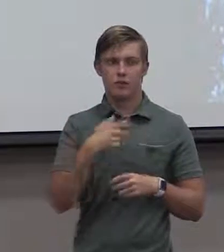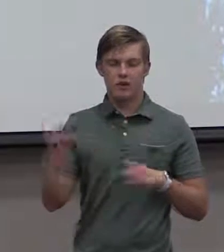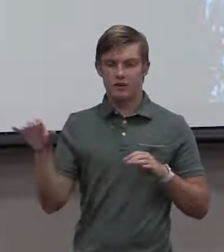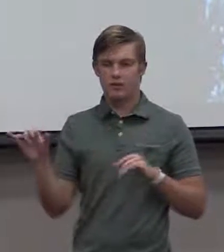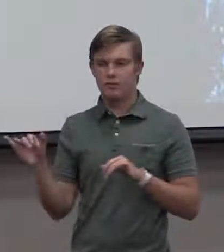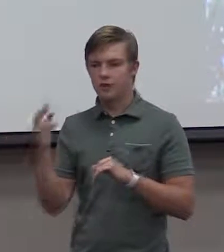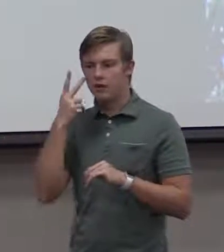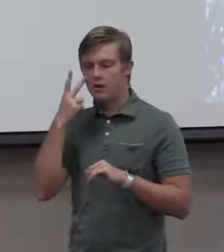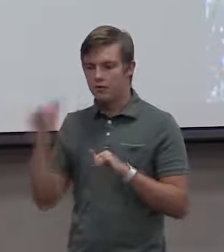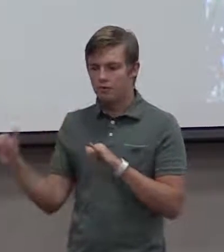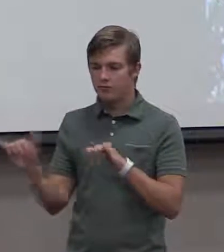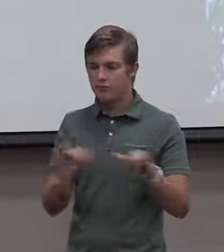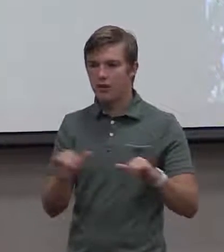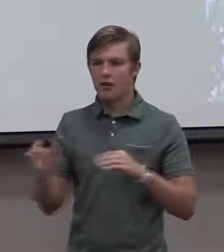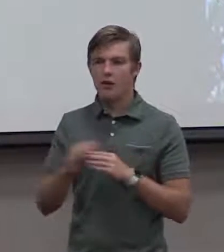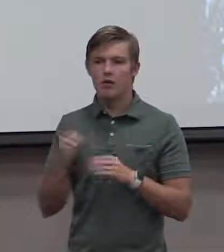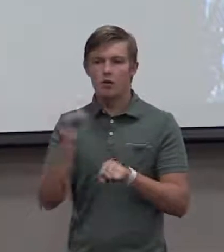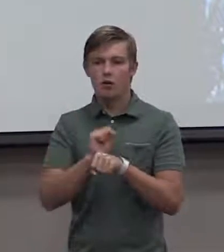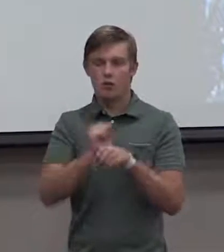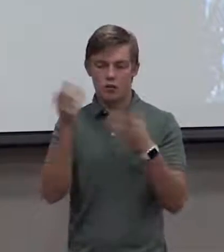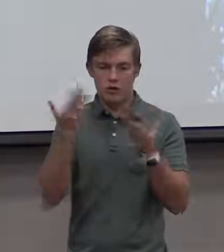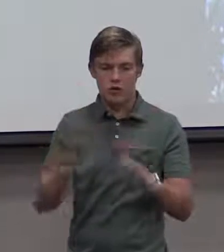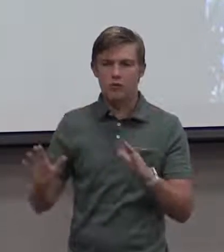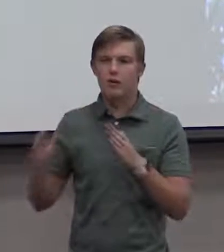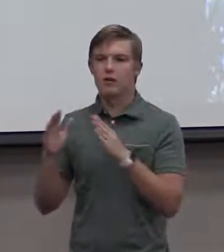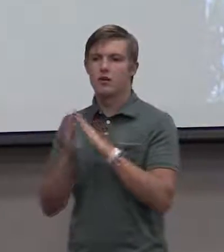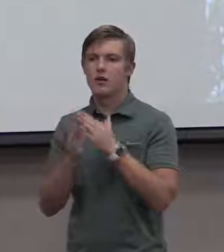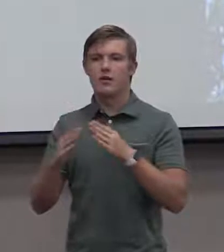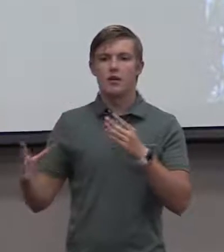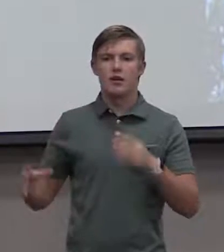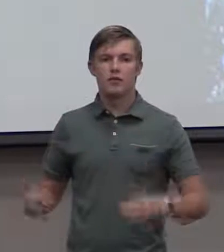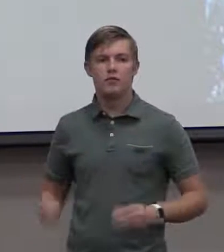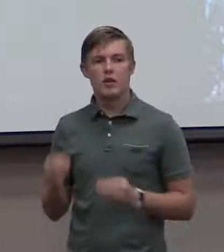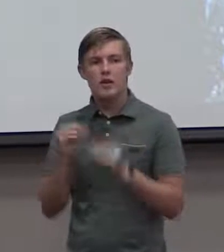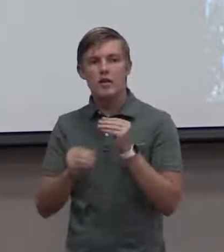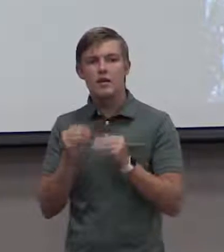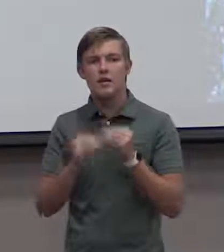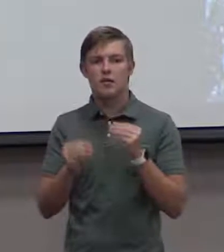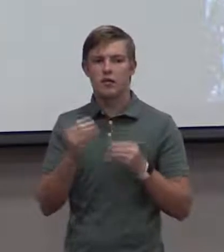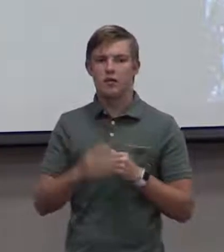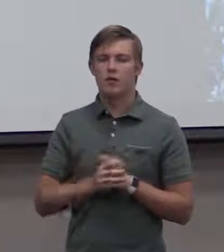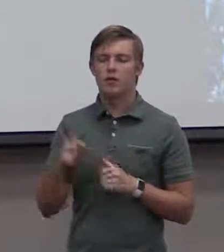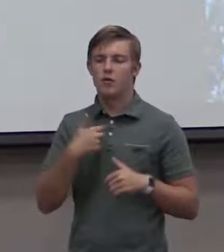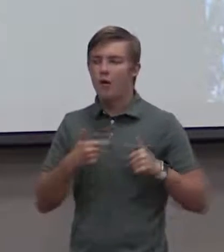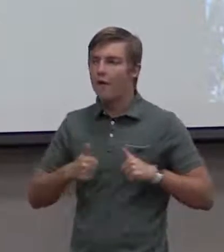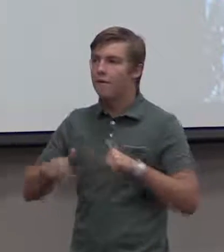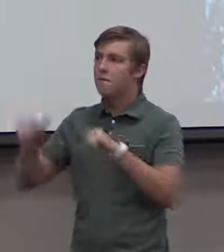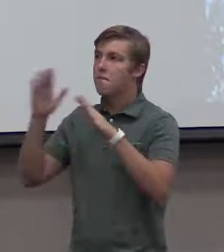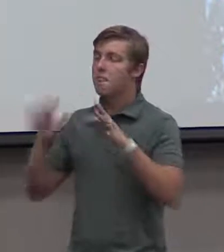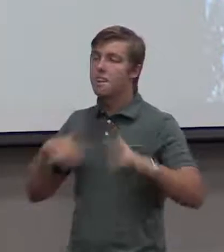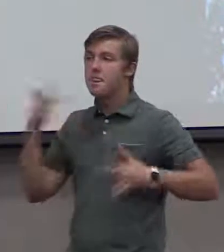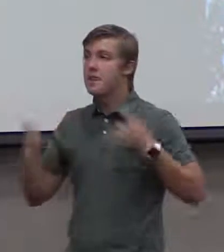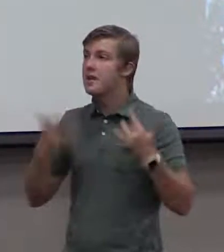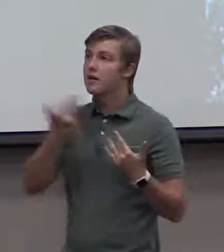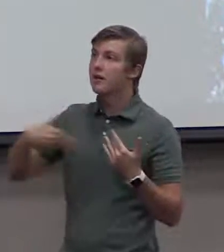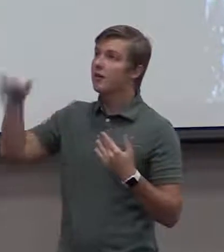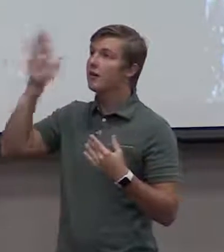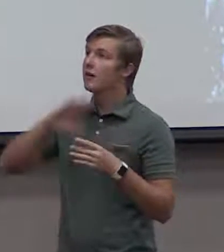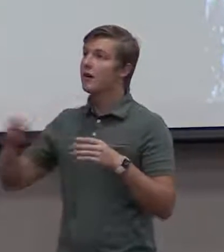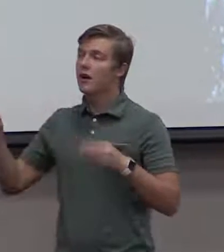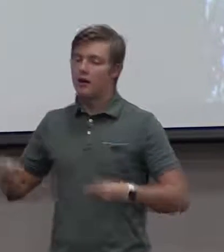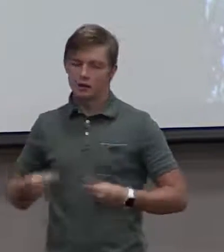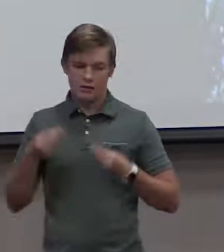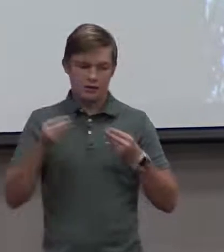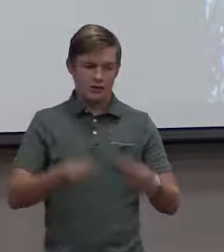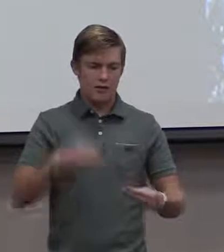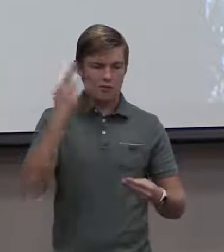complete, the city's been restored, and they offered great sacrifices that day and rejoiced, for God had made them rejoice with great joy. The women and the children